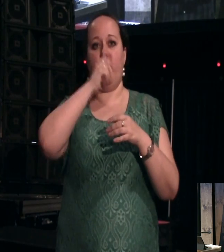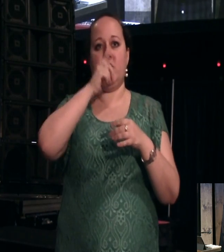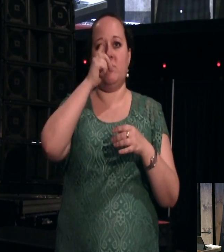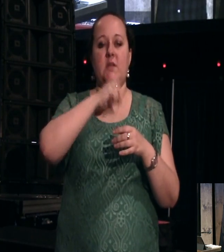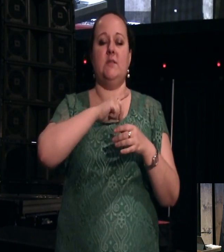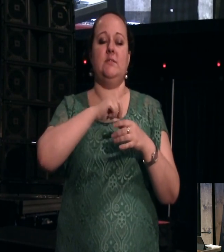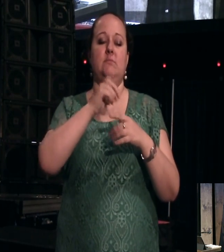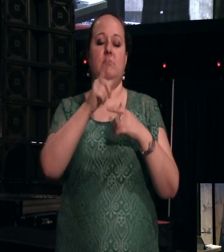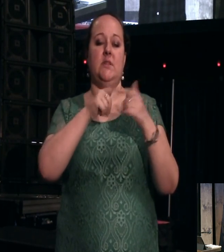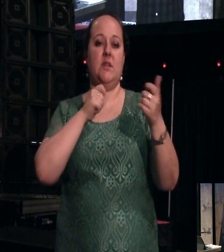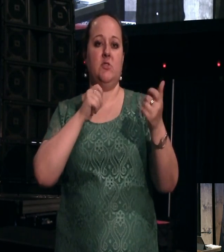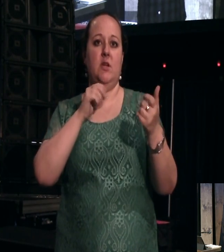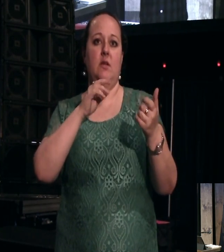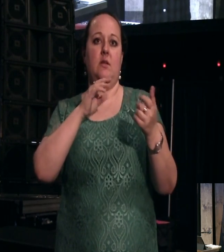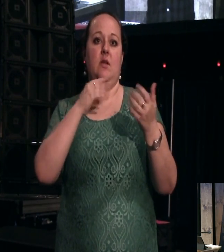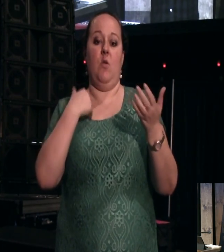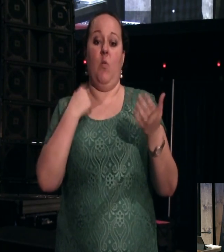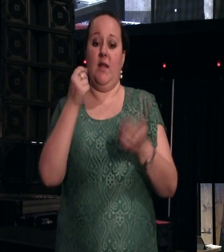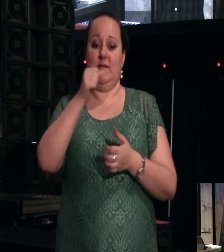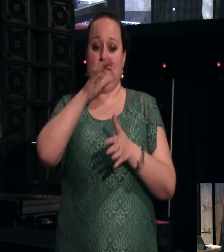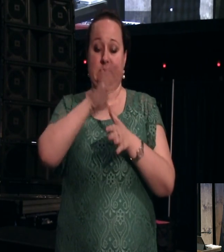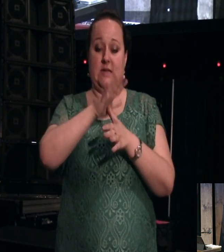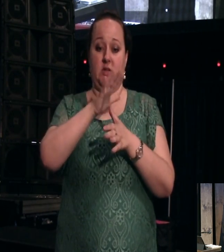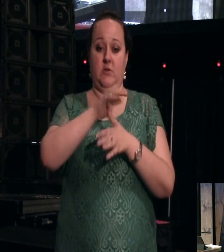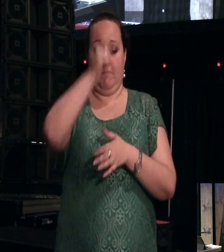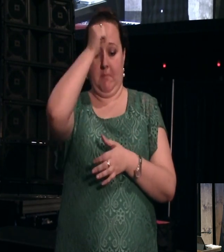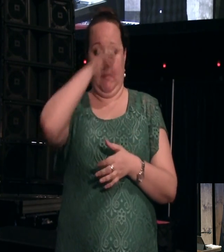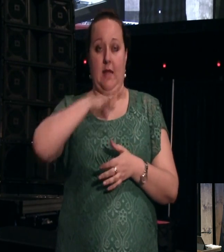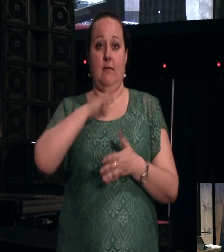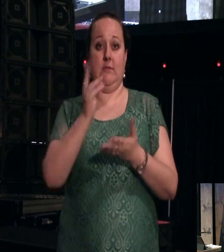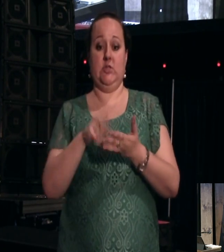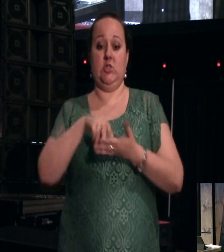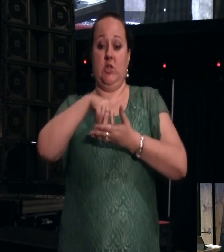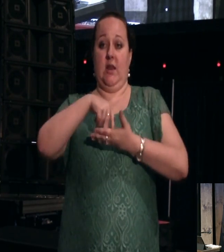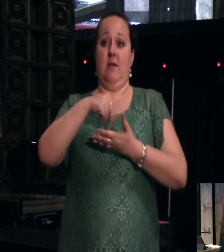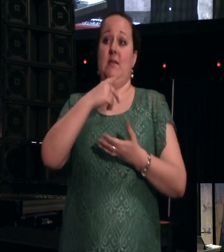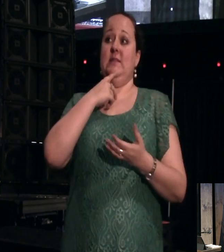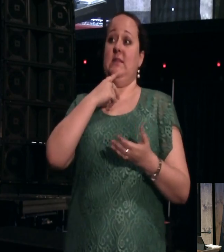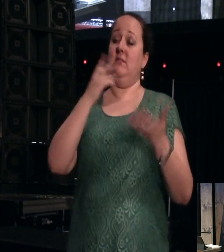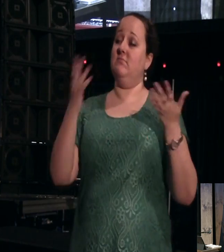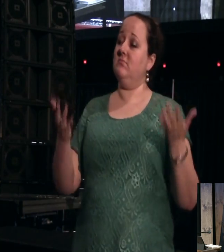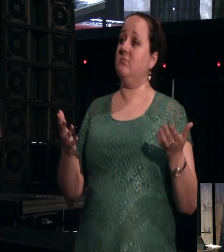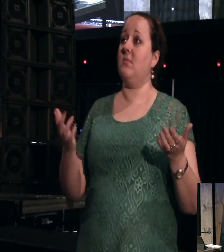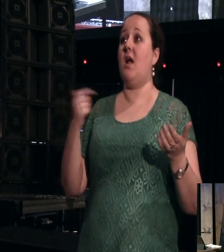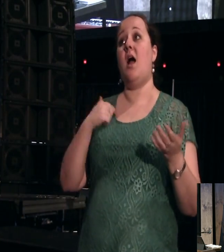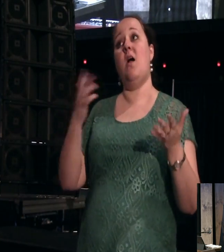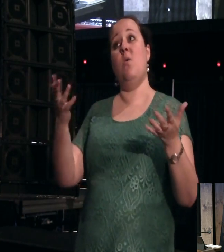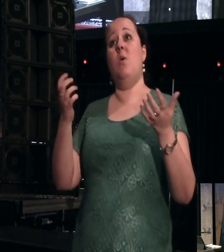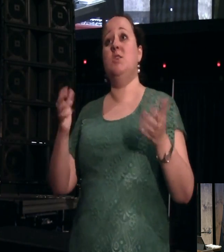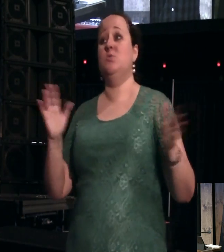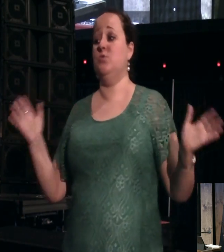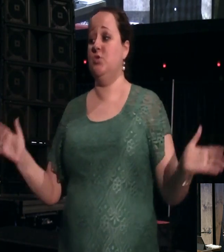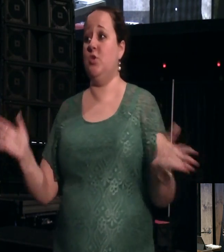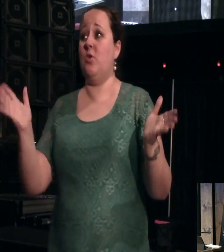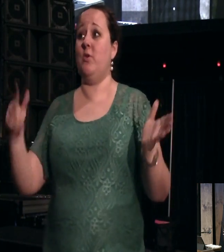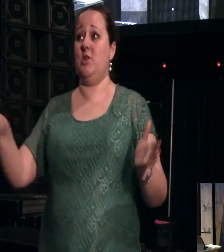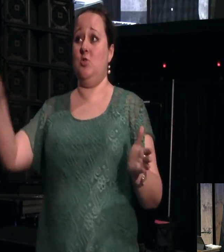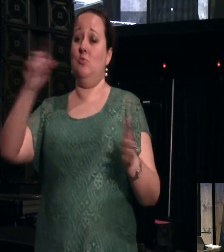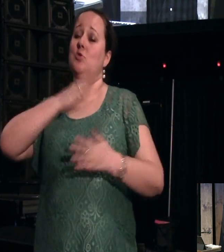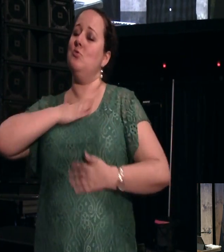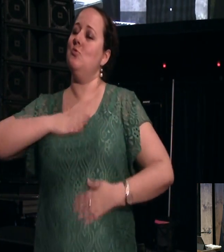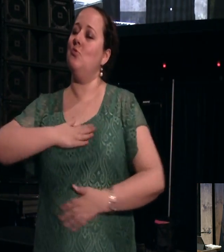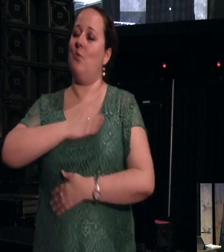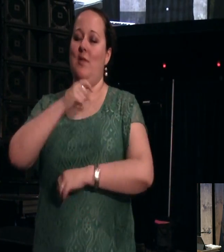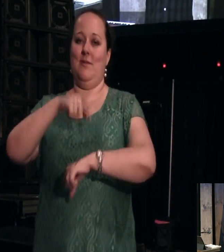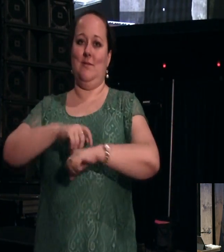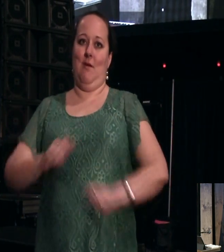of advice. And I just remember this one senior guy standing up and saying, guys, I just